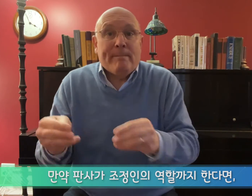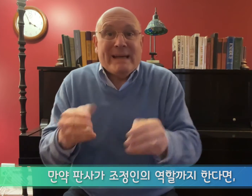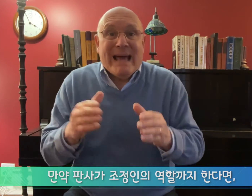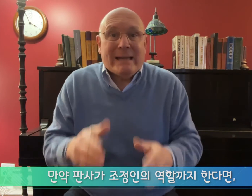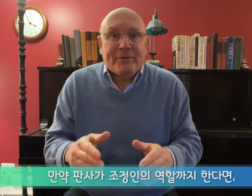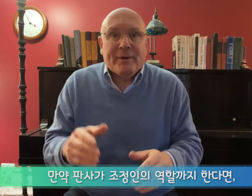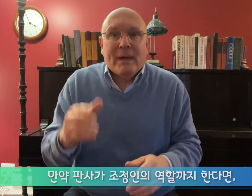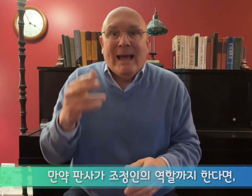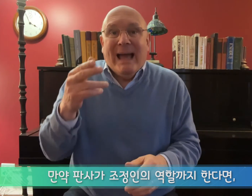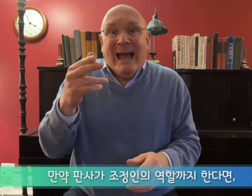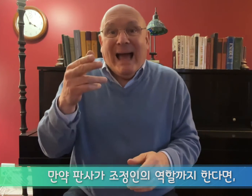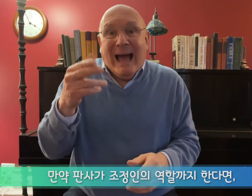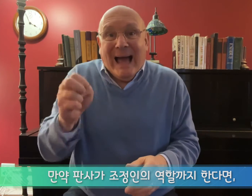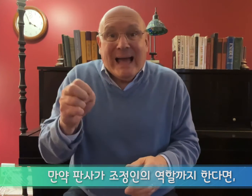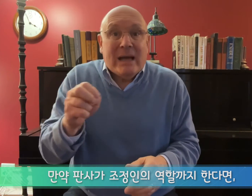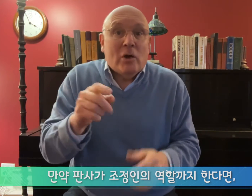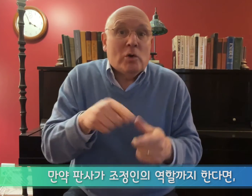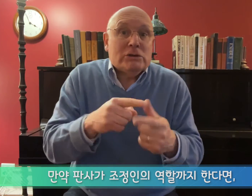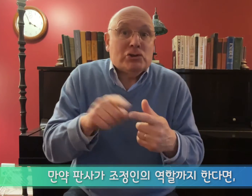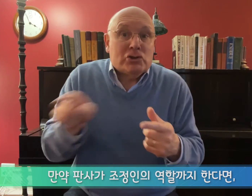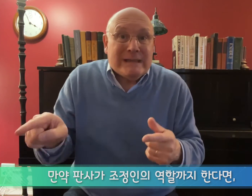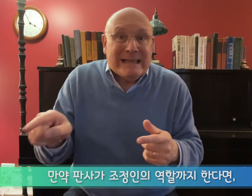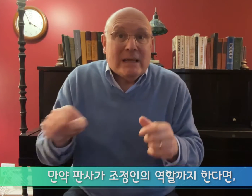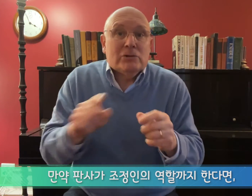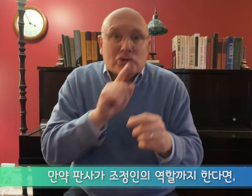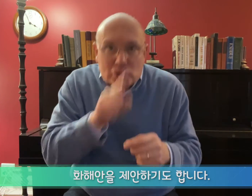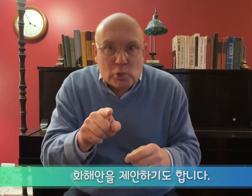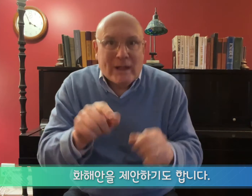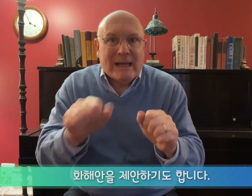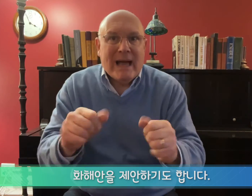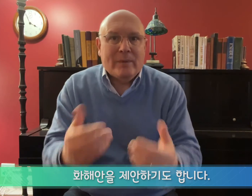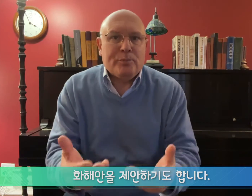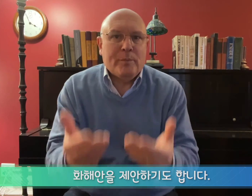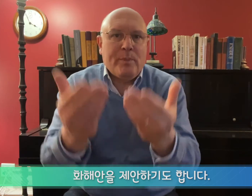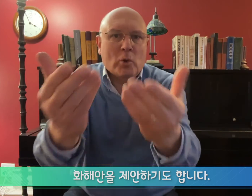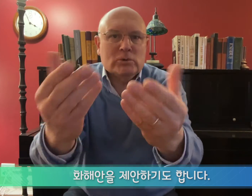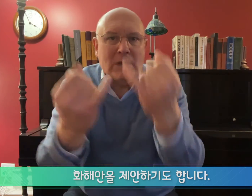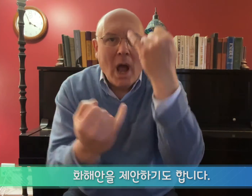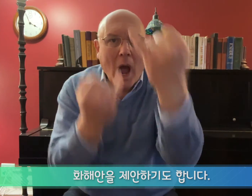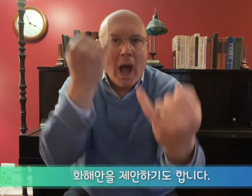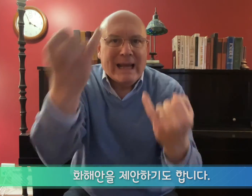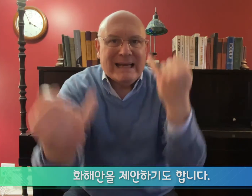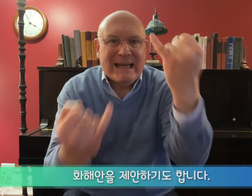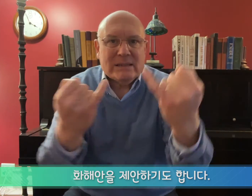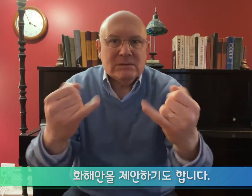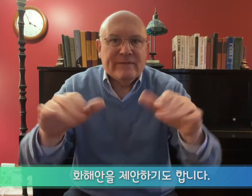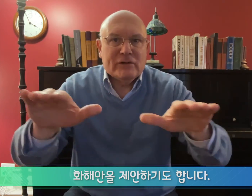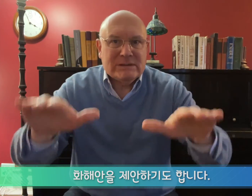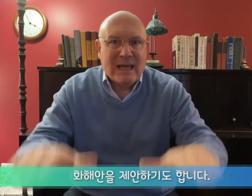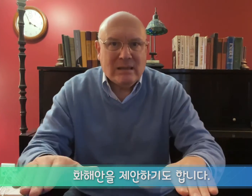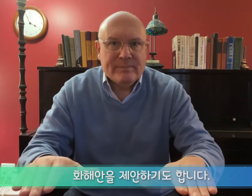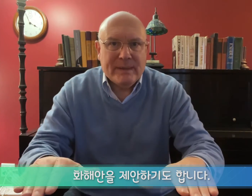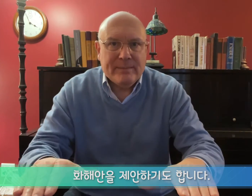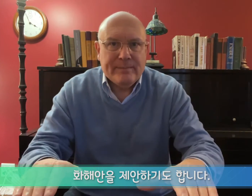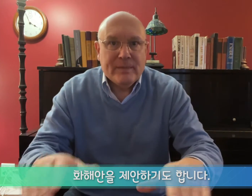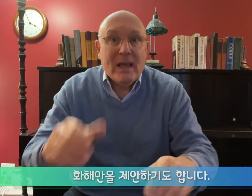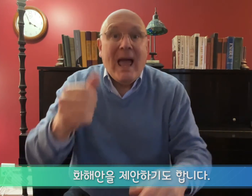If a judge is also a mediator, he or she surely can propose ideas for